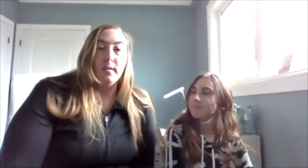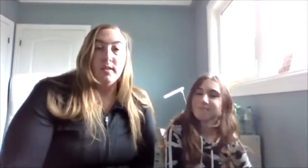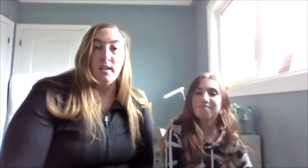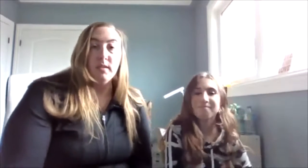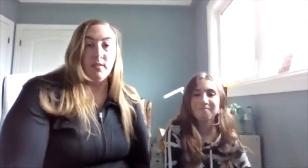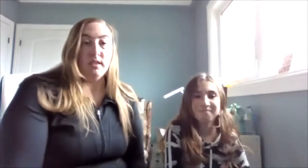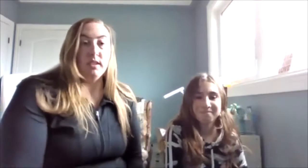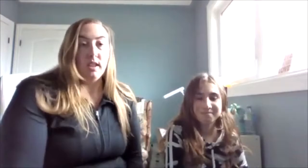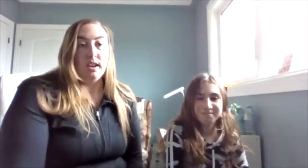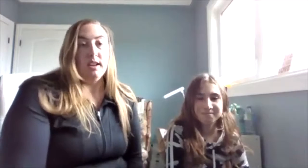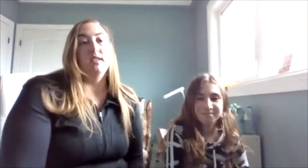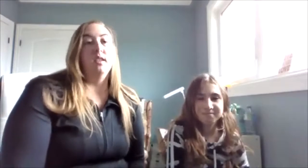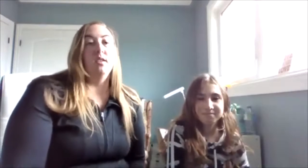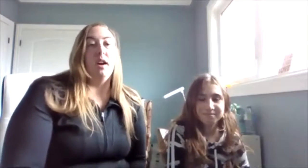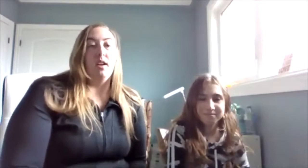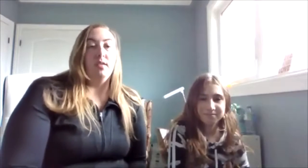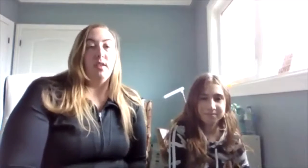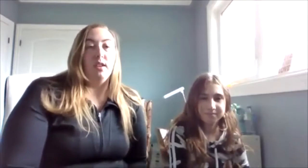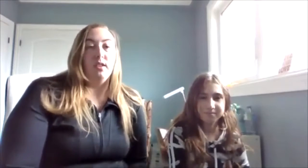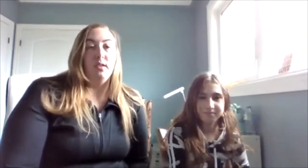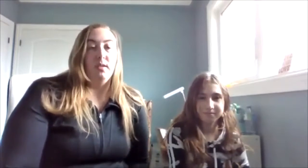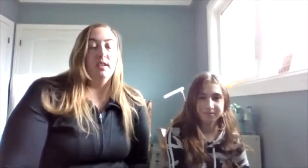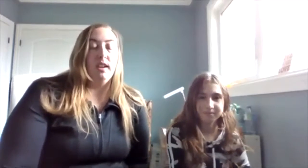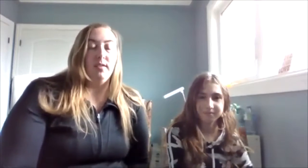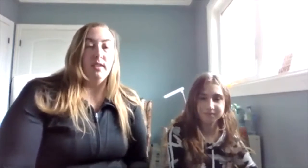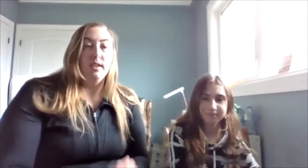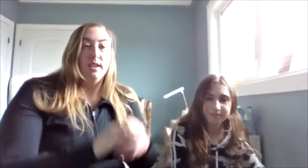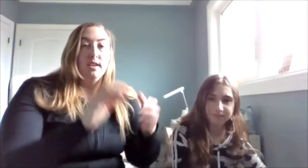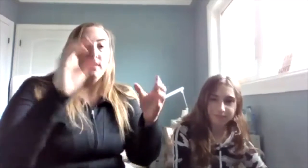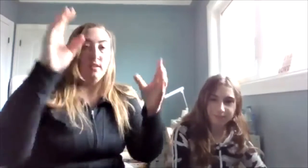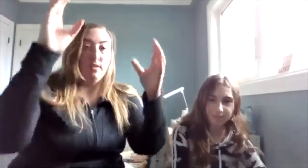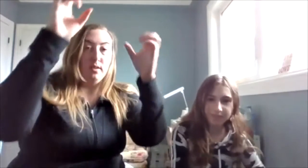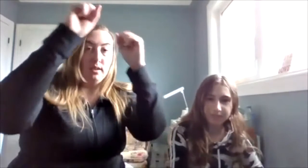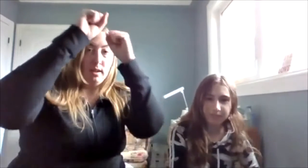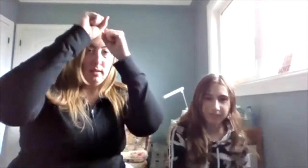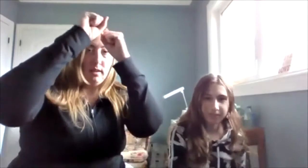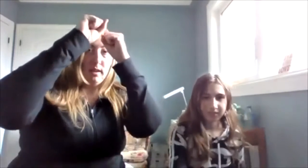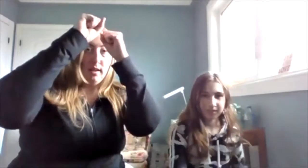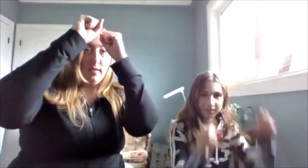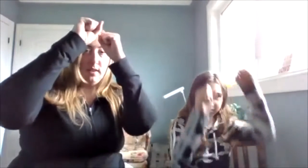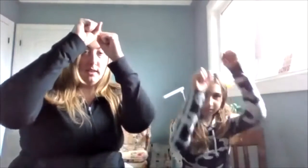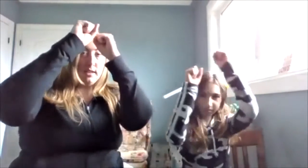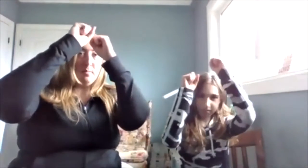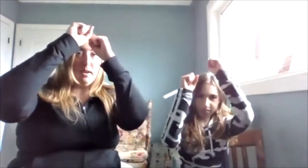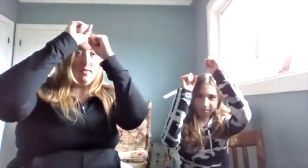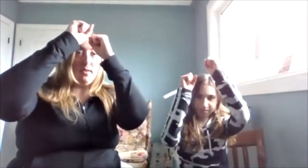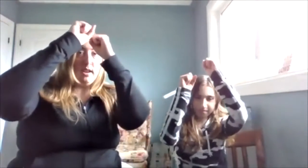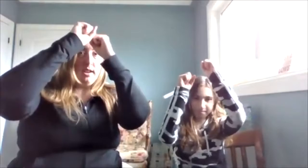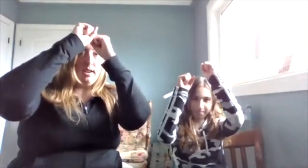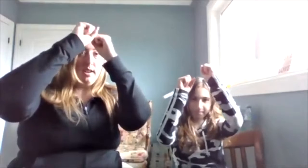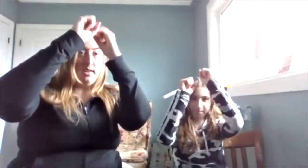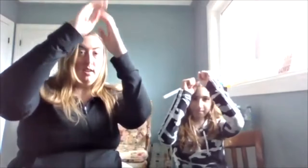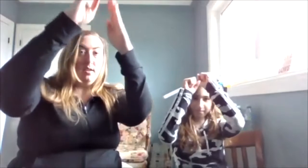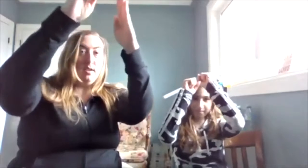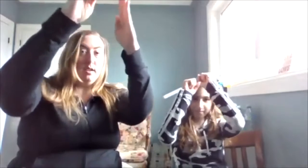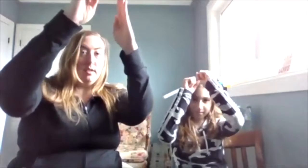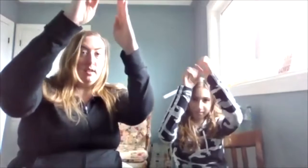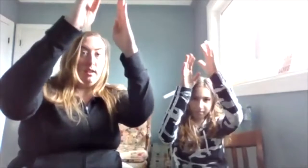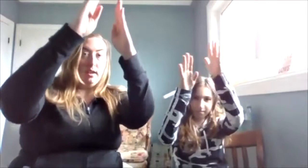start with the first line. So, Our Father who art in heaven. So you start with your fists up by your forehead, and then you go out to a